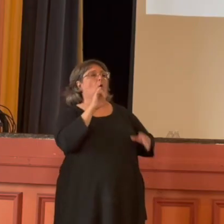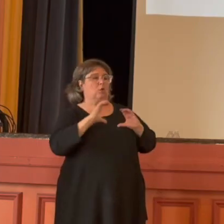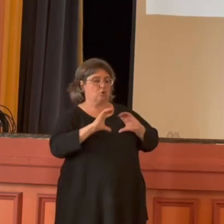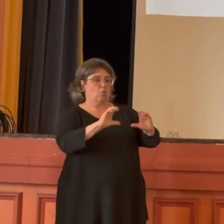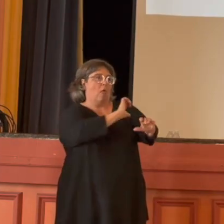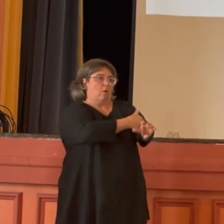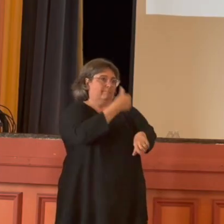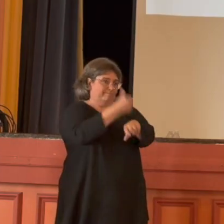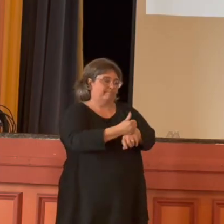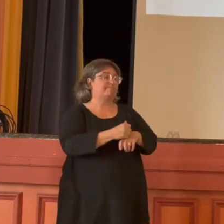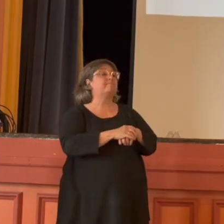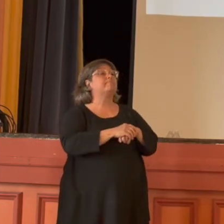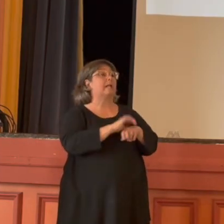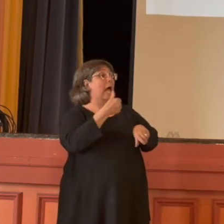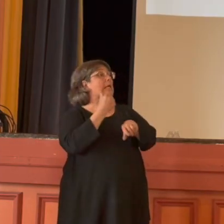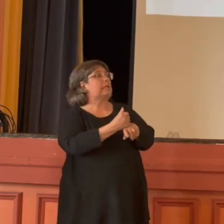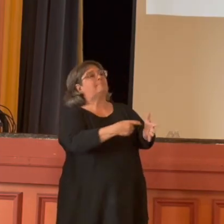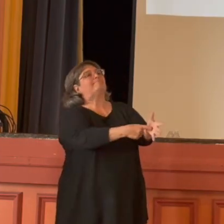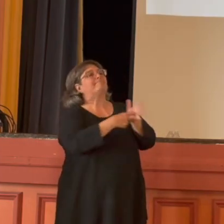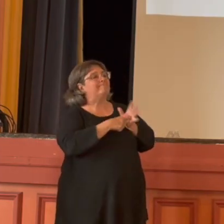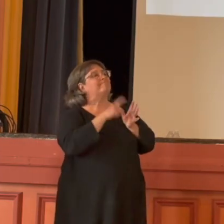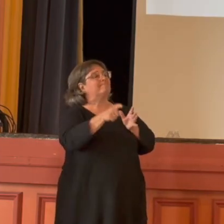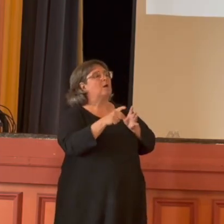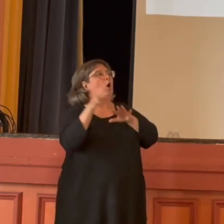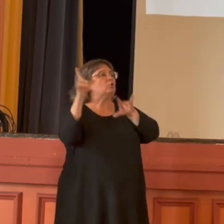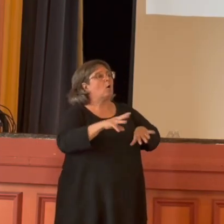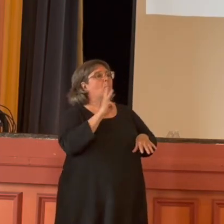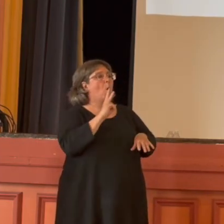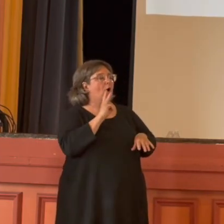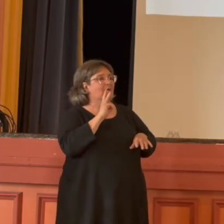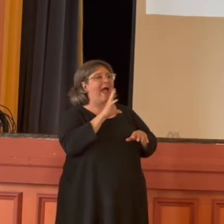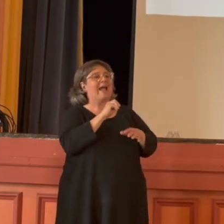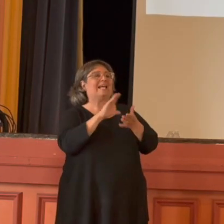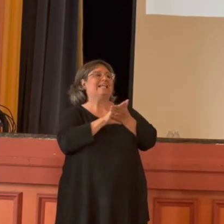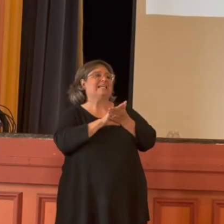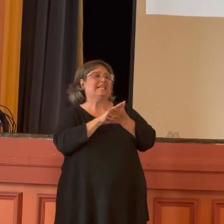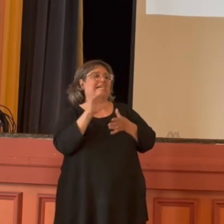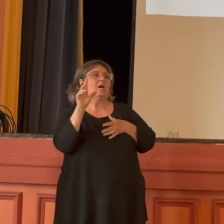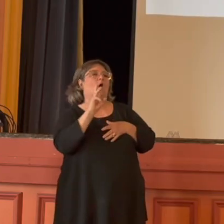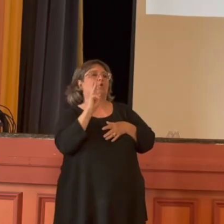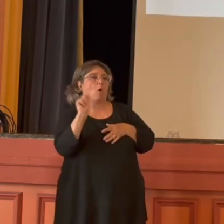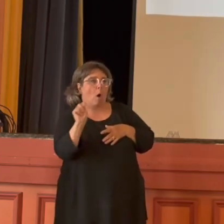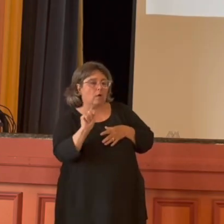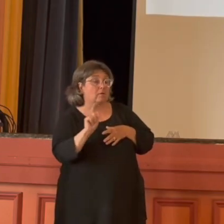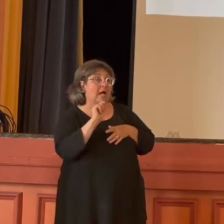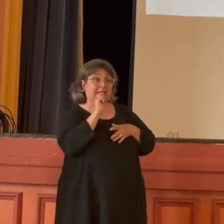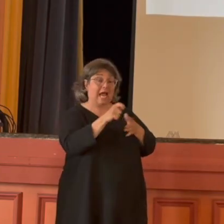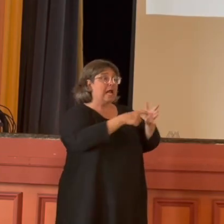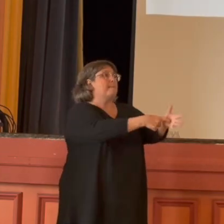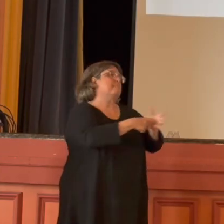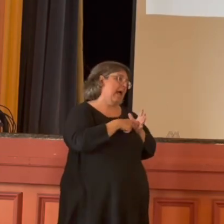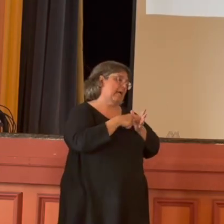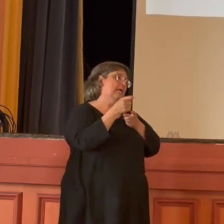founded. It was founded with the mandate to deal with stormwater and sanitary sewage. It was not given the mandate